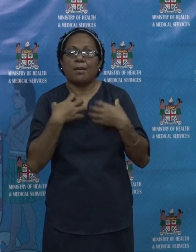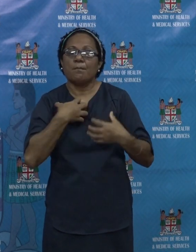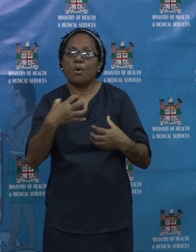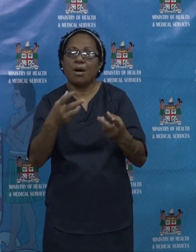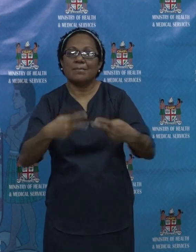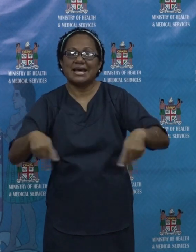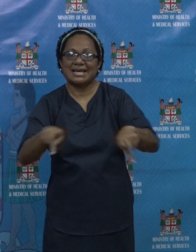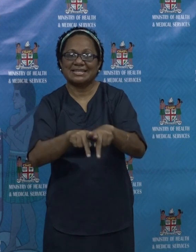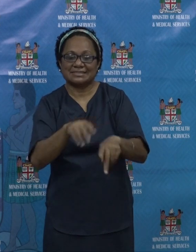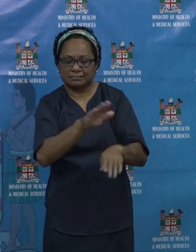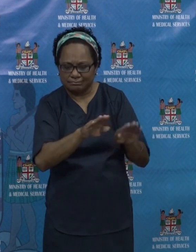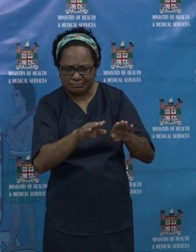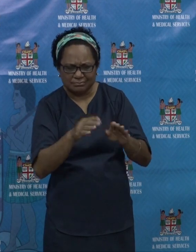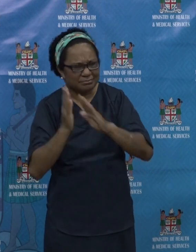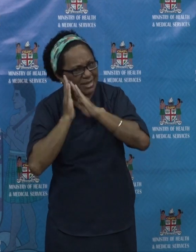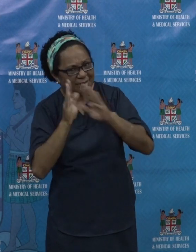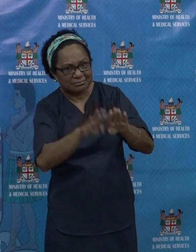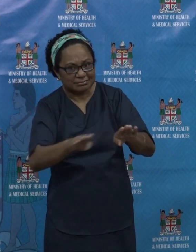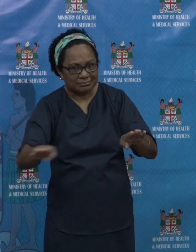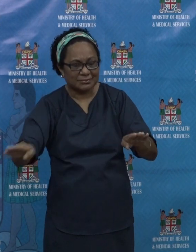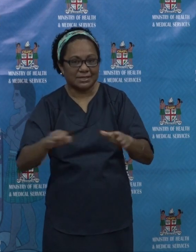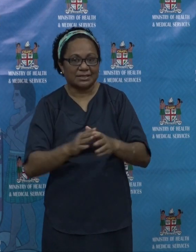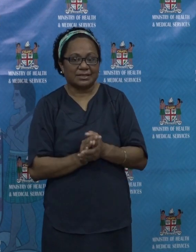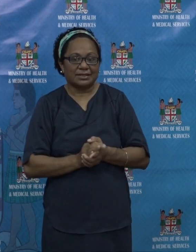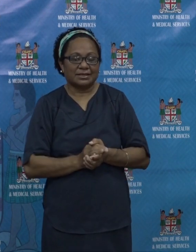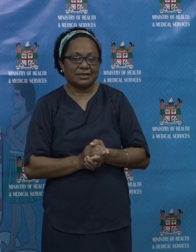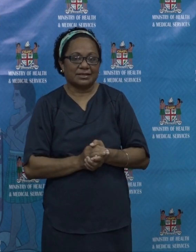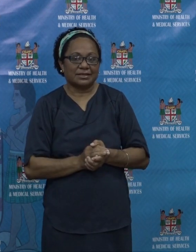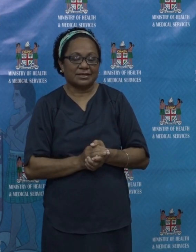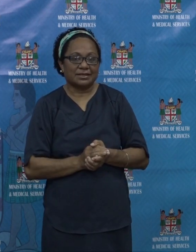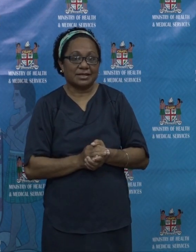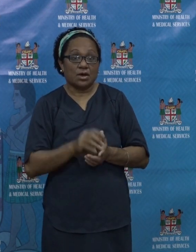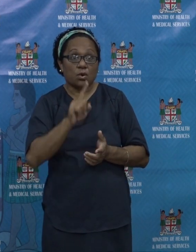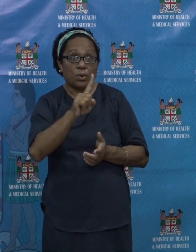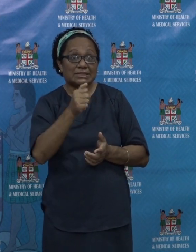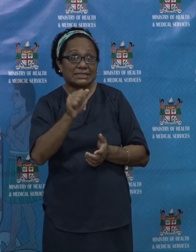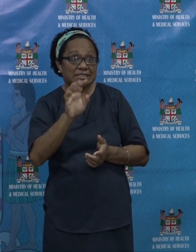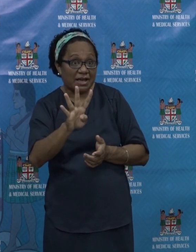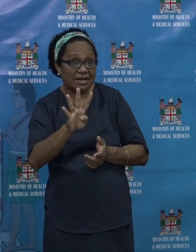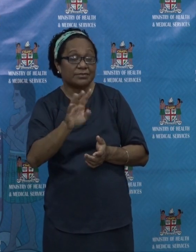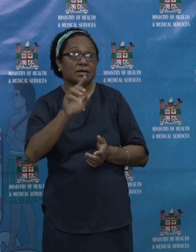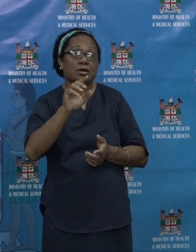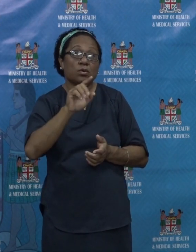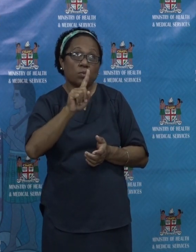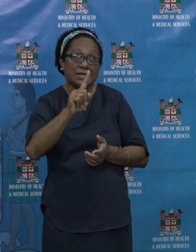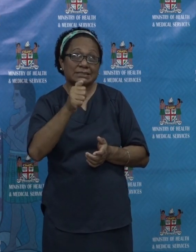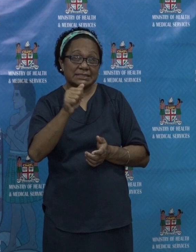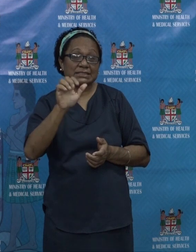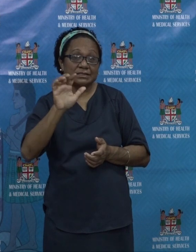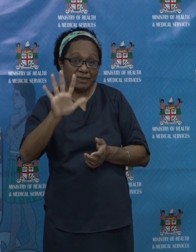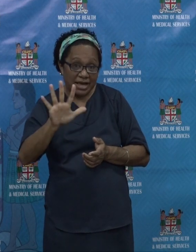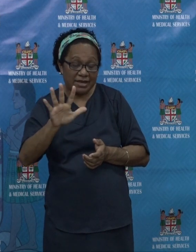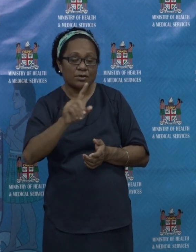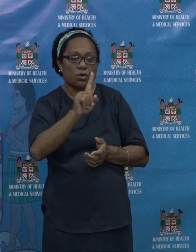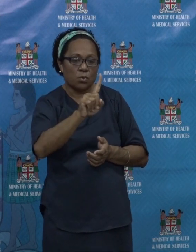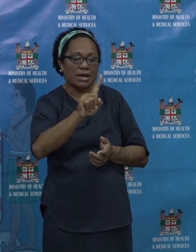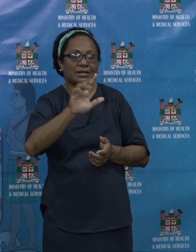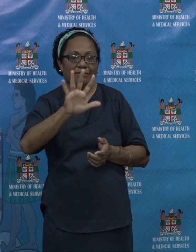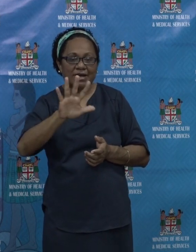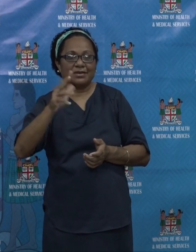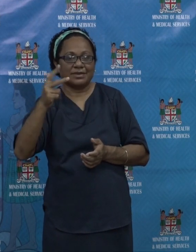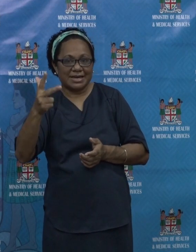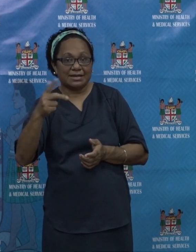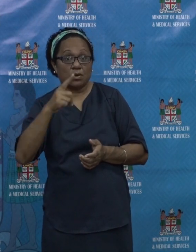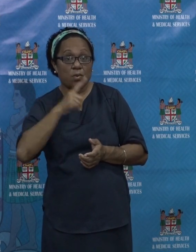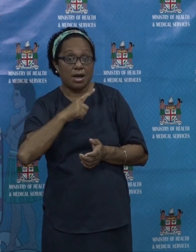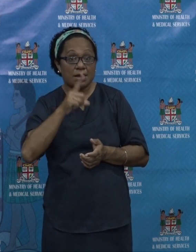to therapeutic interventions. We are scaling up our 165 and our 158 COVID helpline to be able to respond to requests for